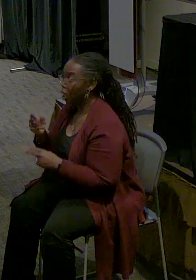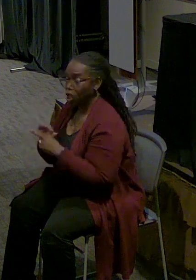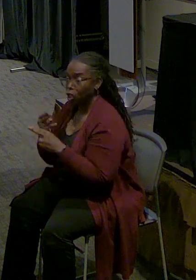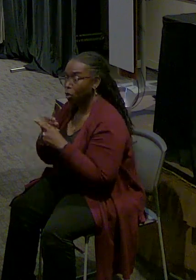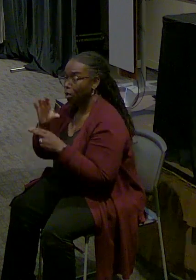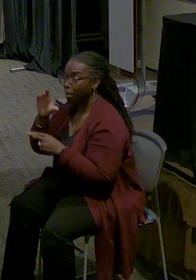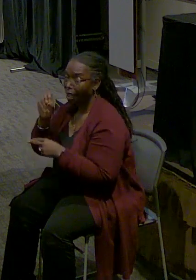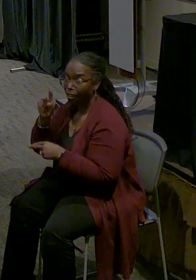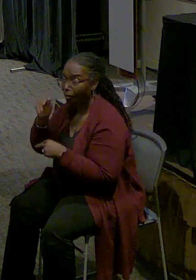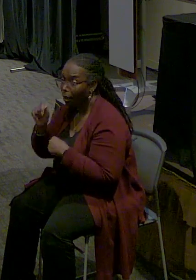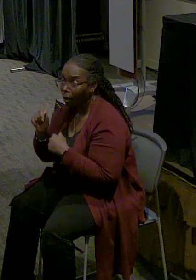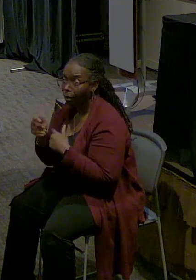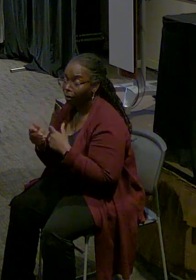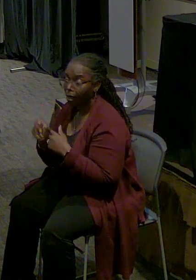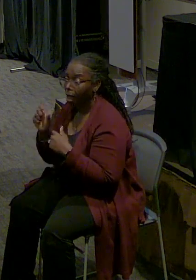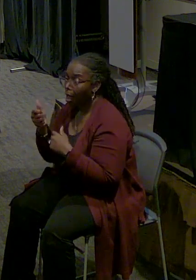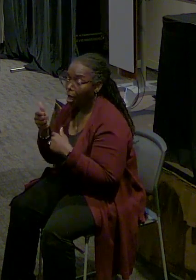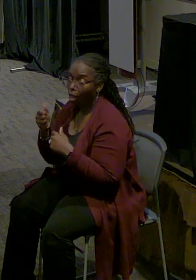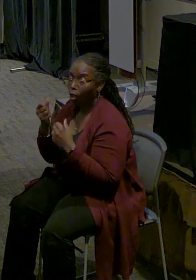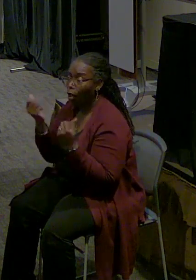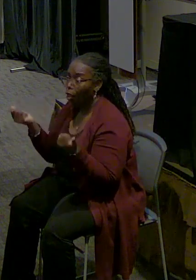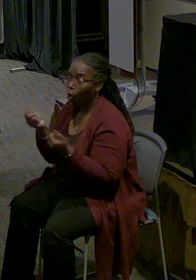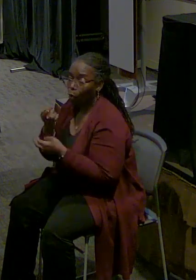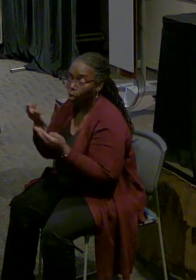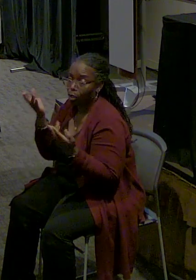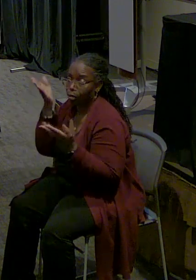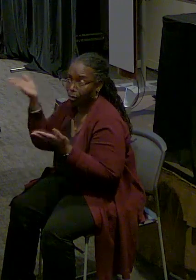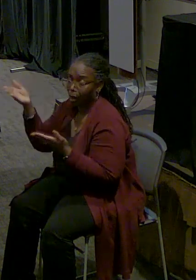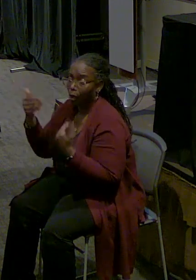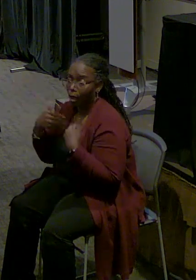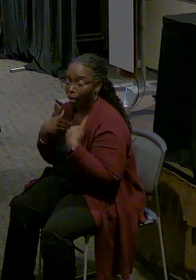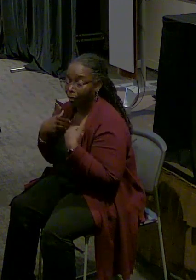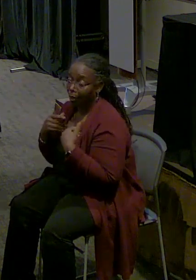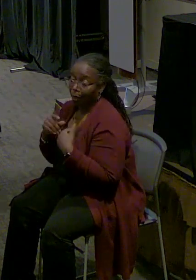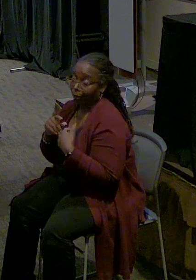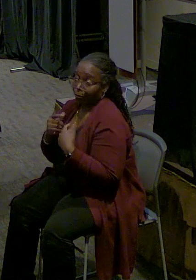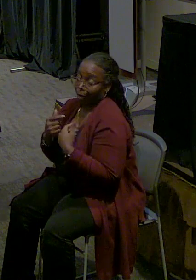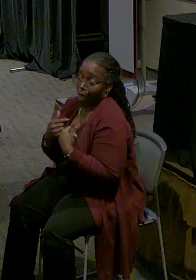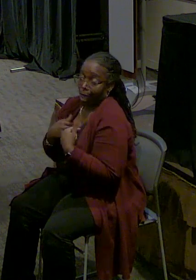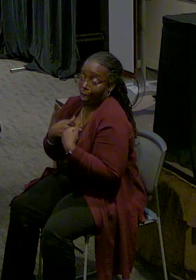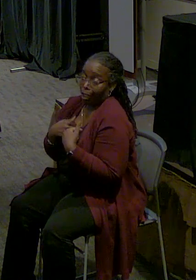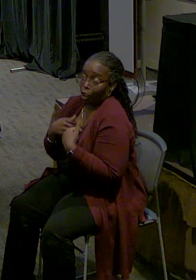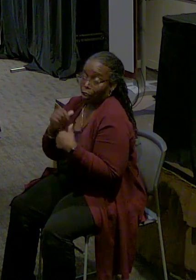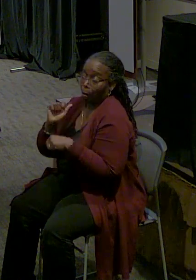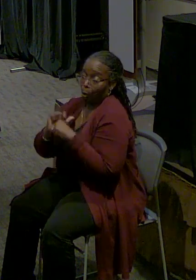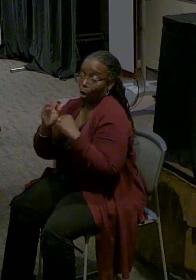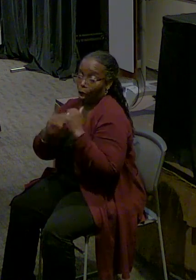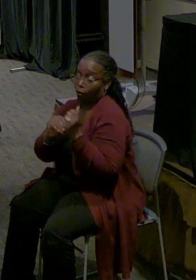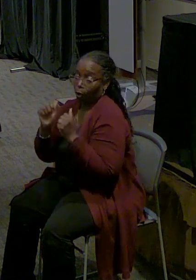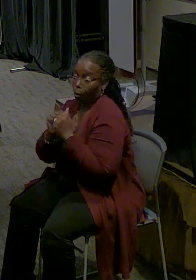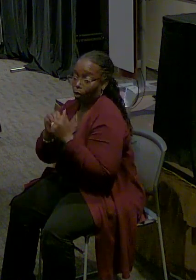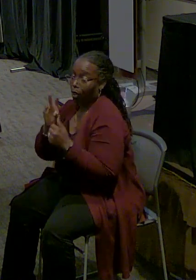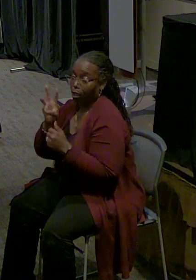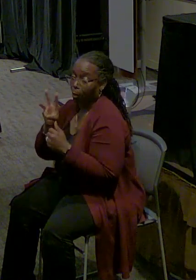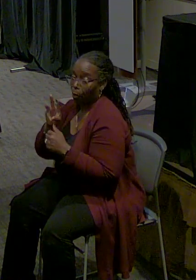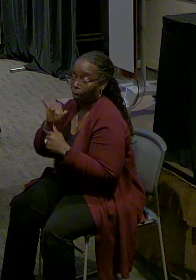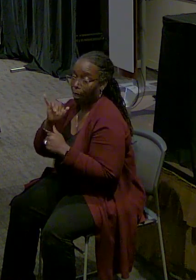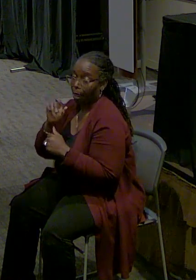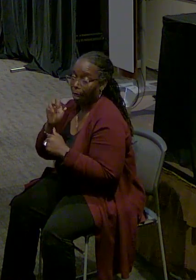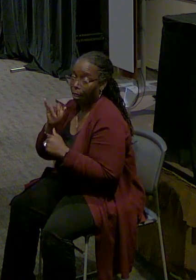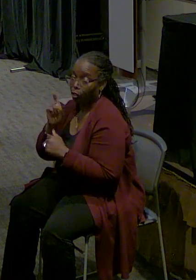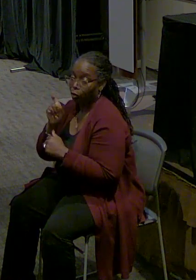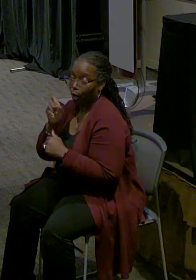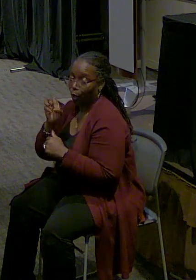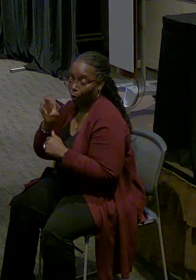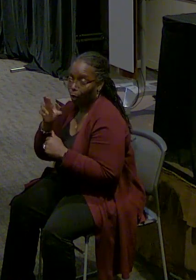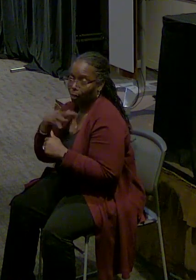Canva. There's lots of other resources out there. I just am more comfortable with Adobe Illustrator, and that's what I like to play with. So